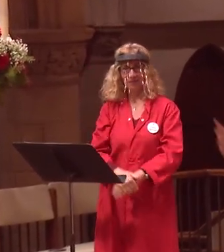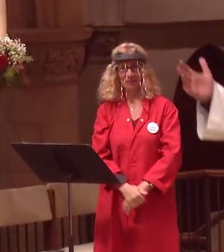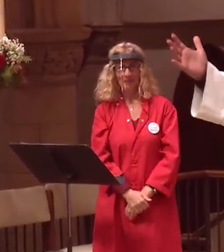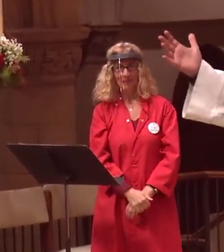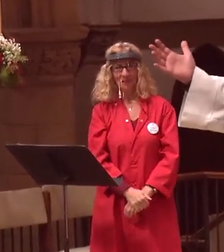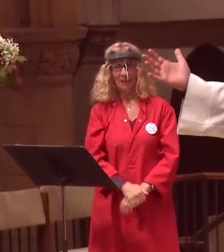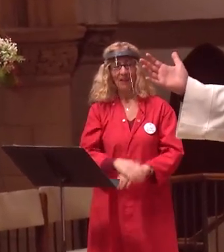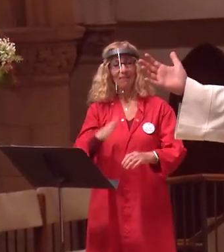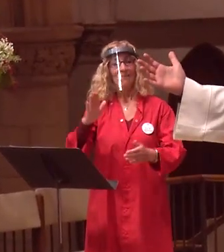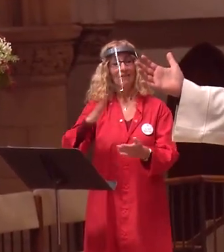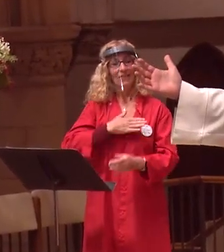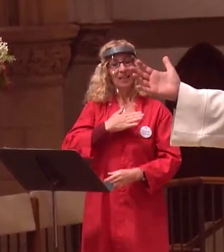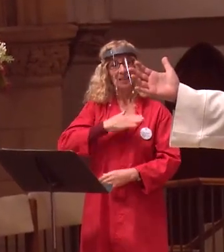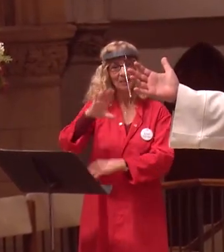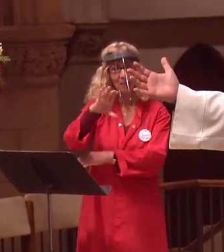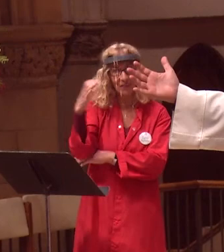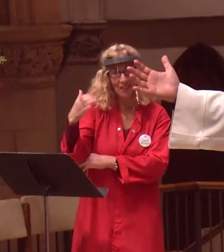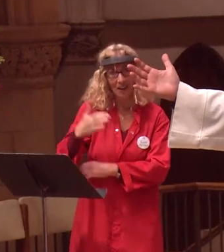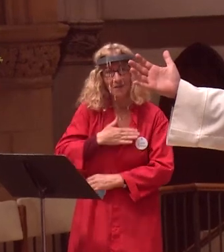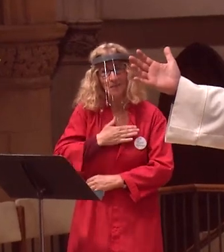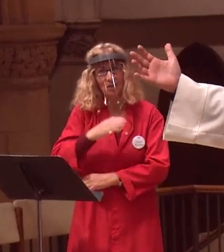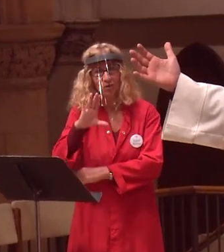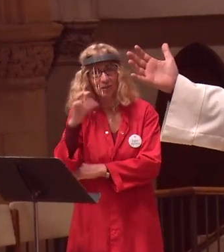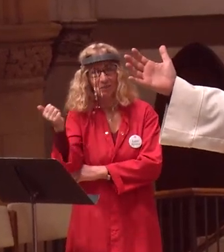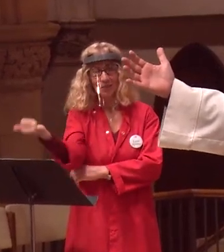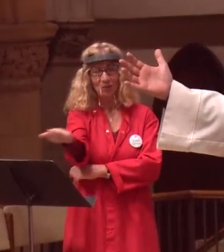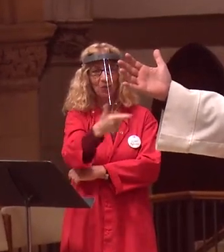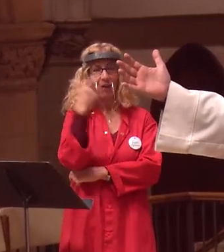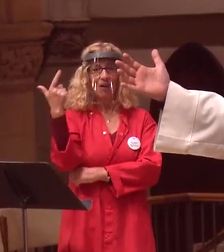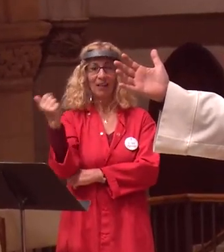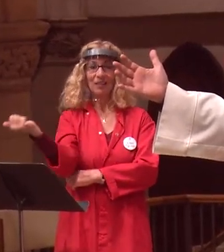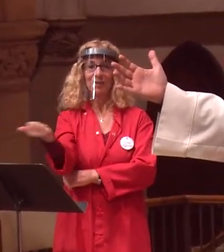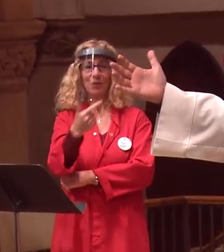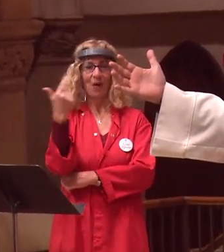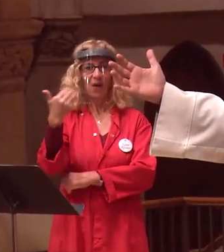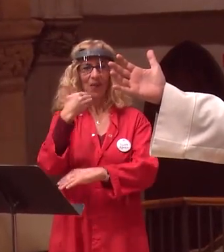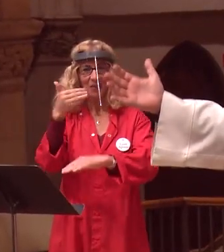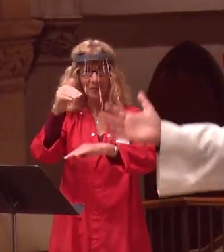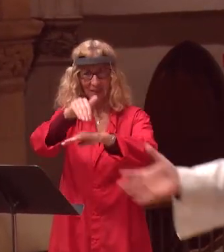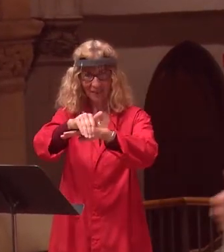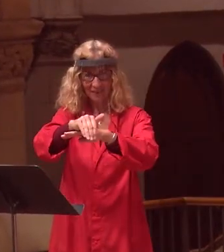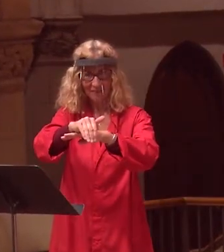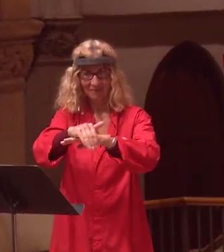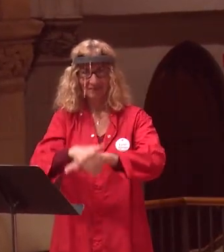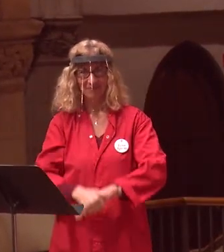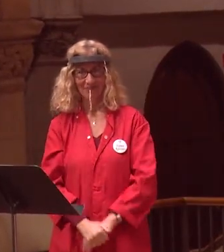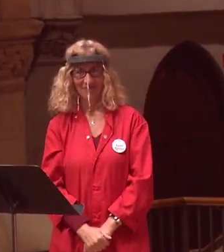Thanks be to God. Feliz Navidad, Merry Christmas to all, and to all a good night.